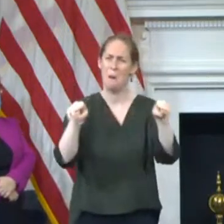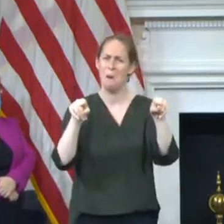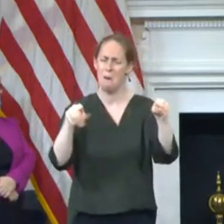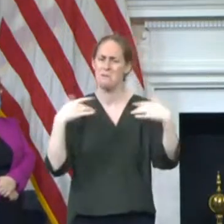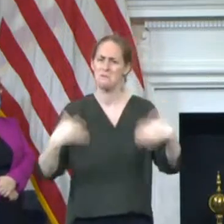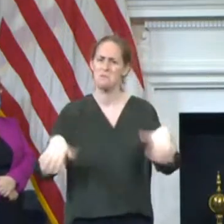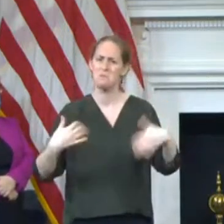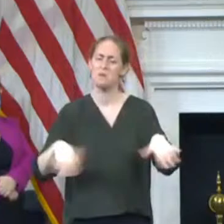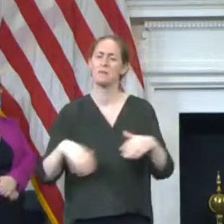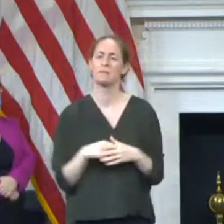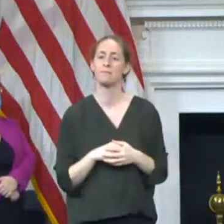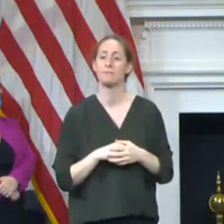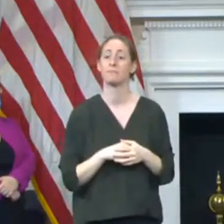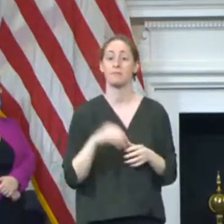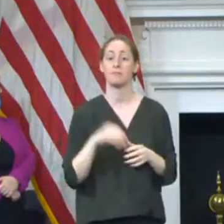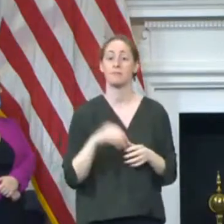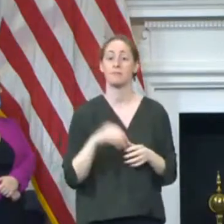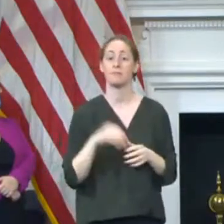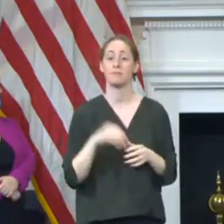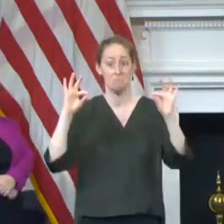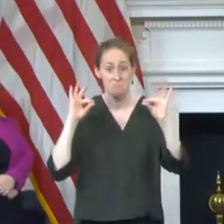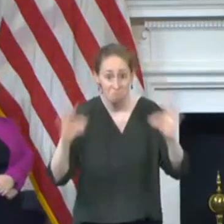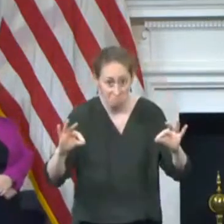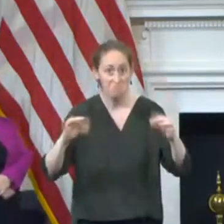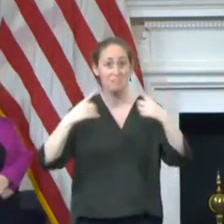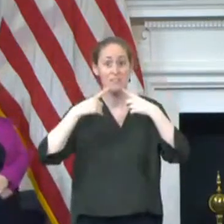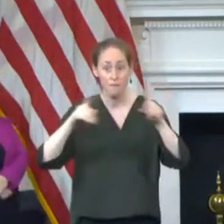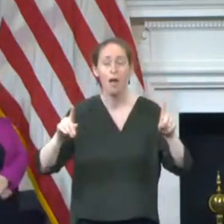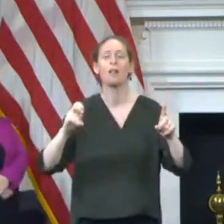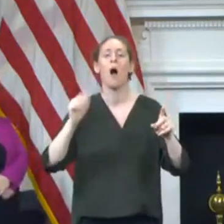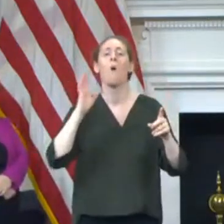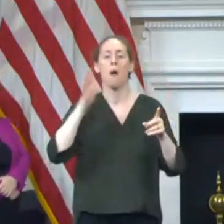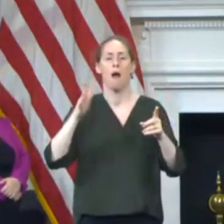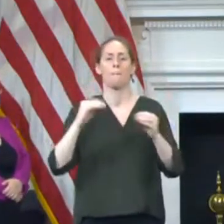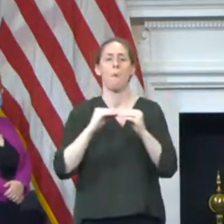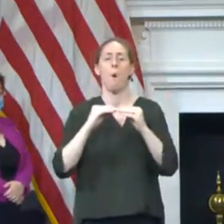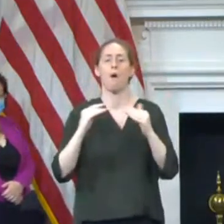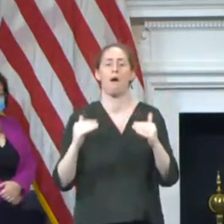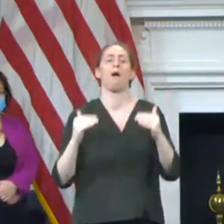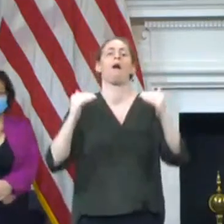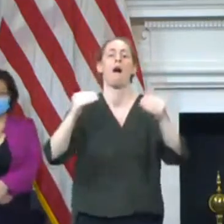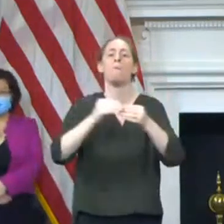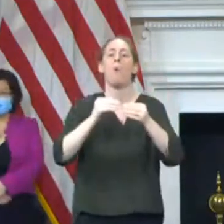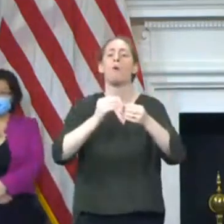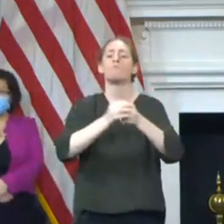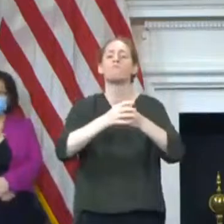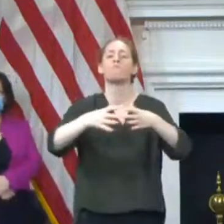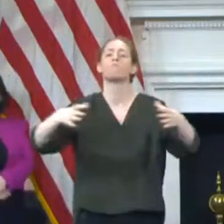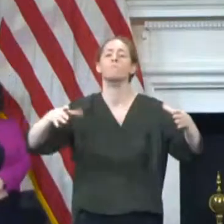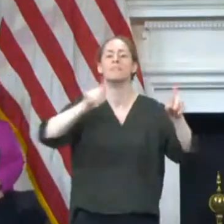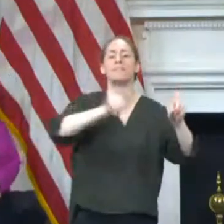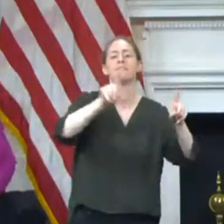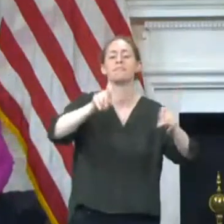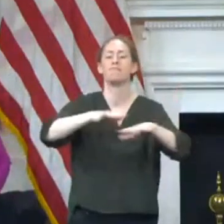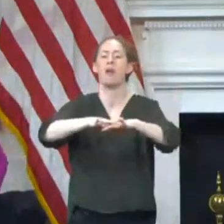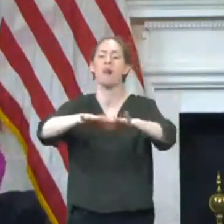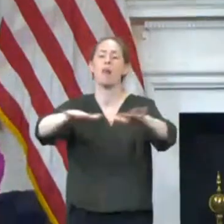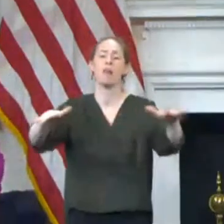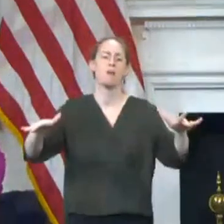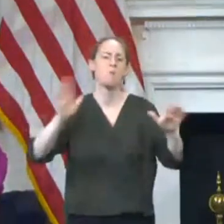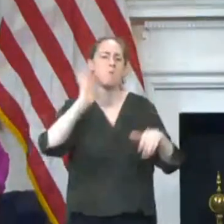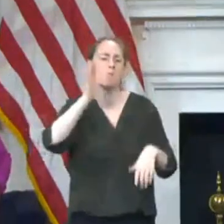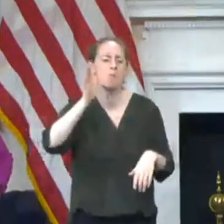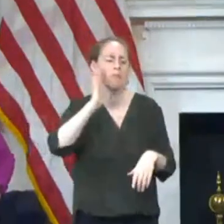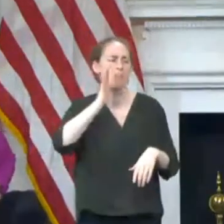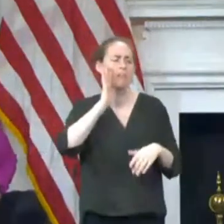be something that if that works out effectively, we might take it to the next level and spread it out to more places if it helps us. Sorry,